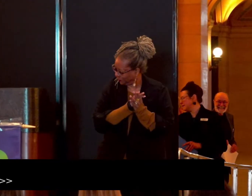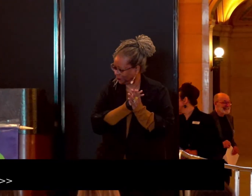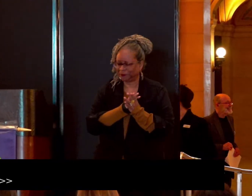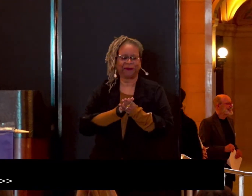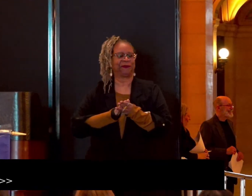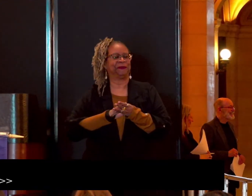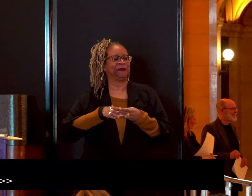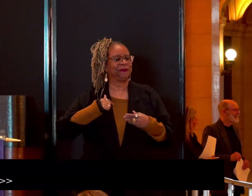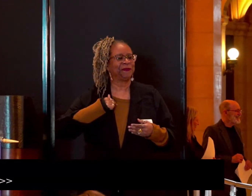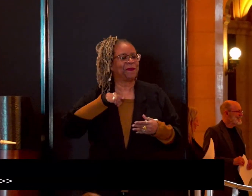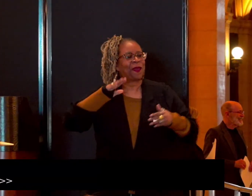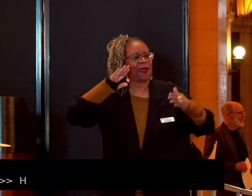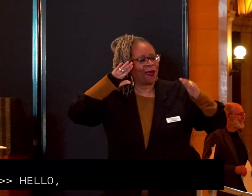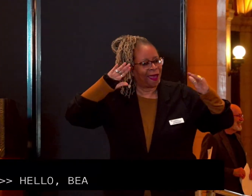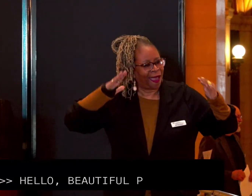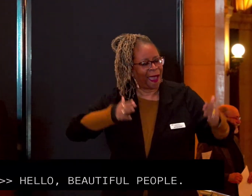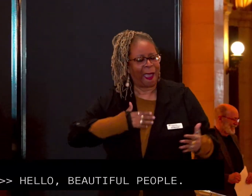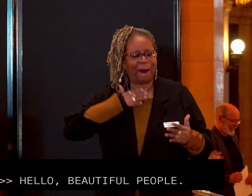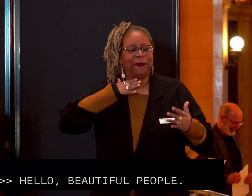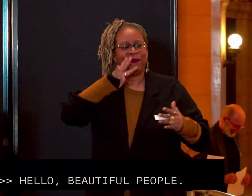Hello, beautiful people.